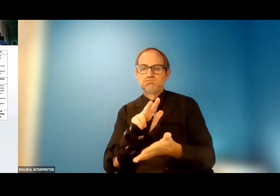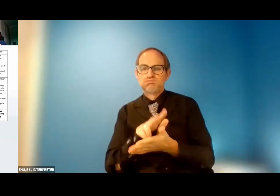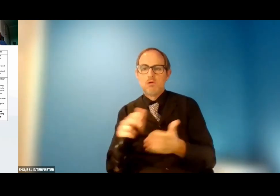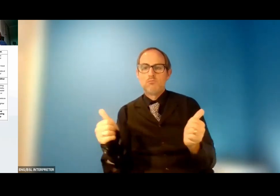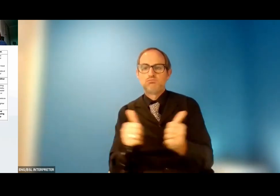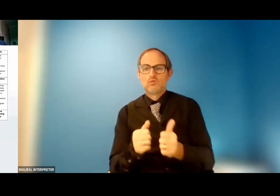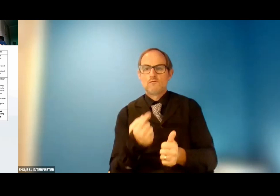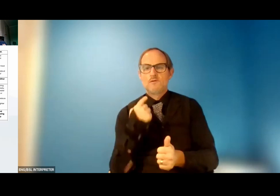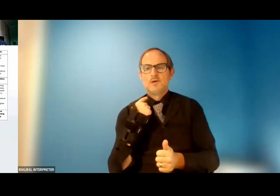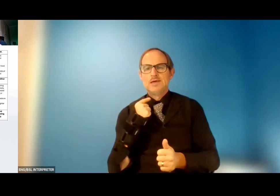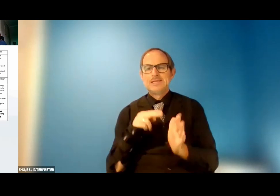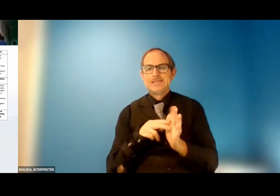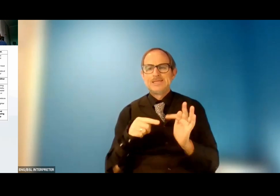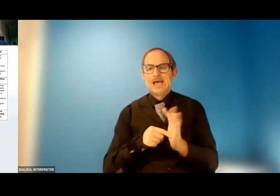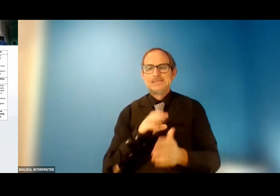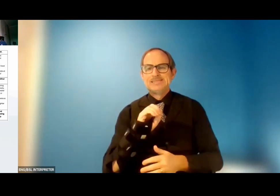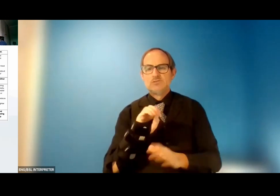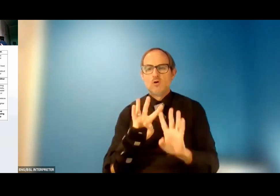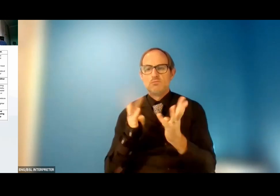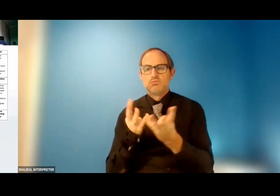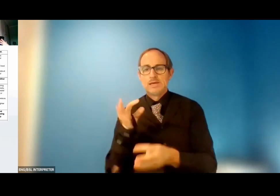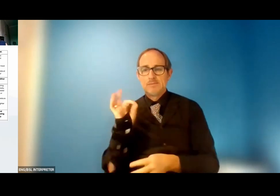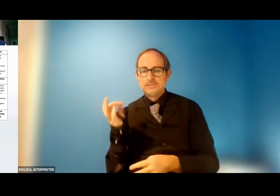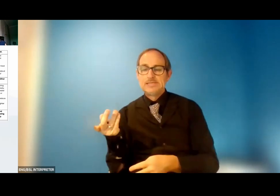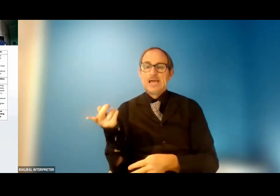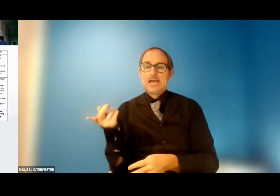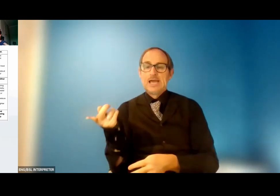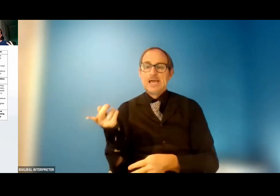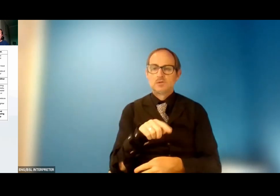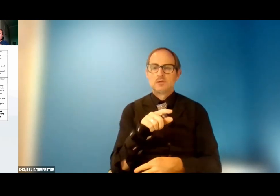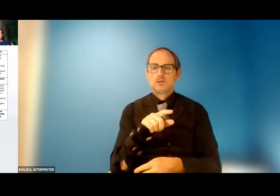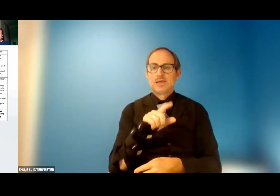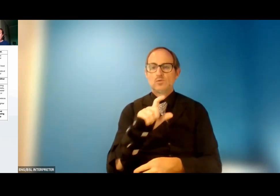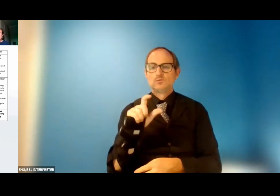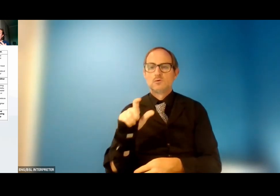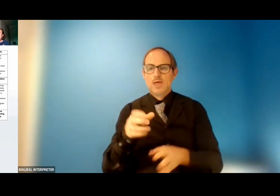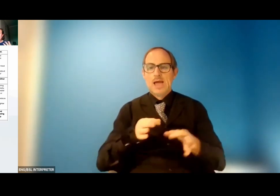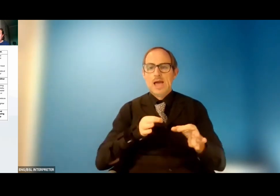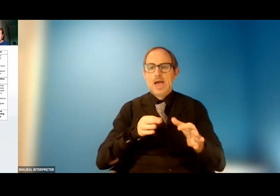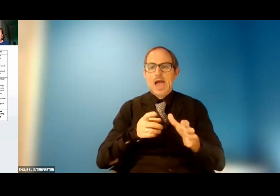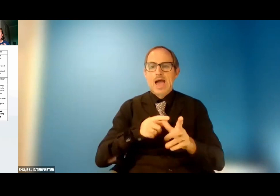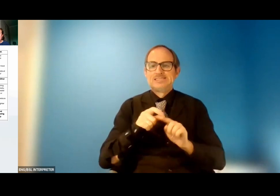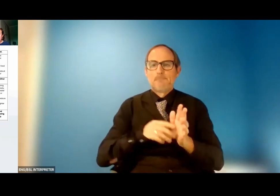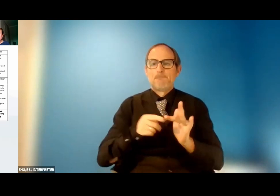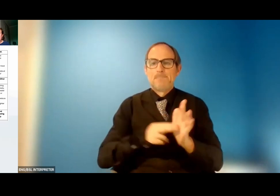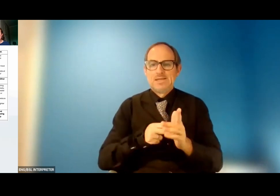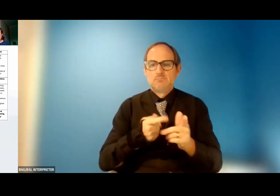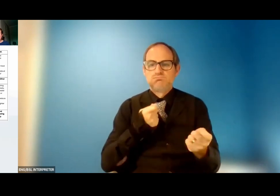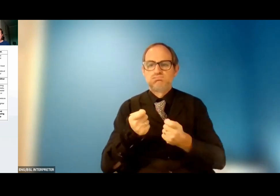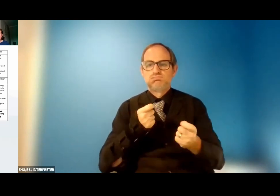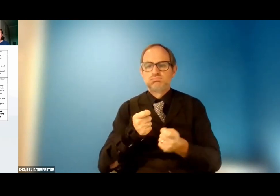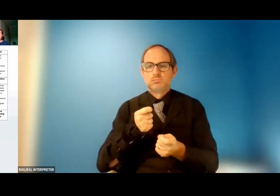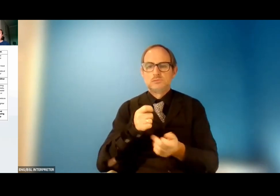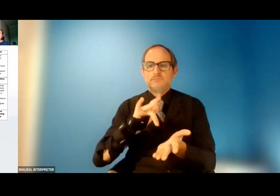their Net Zero Committee and Council Administration Committee over the summer. So we've managed to get significant buy-in for